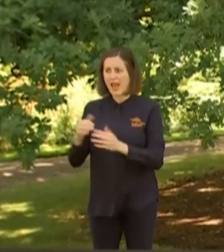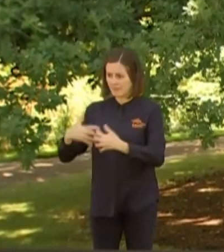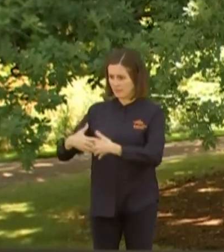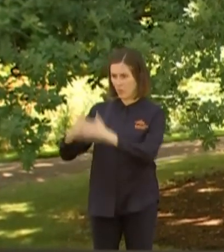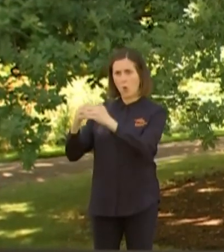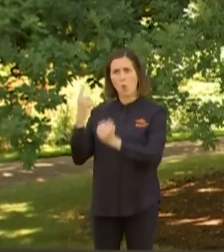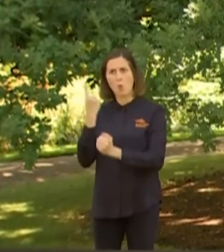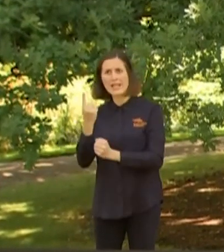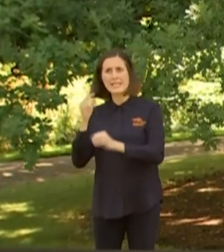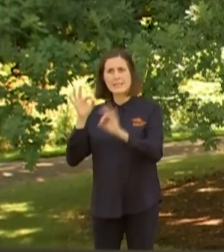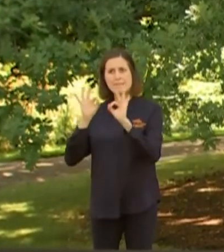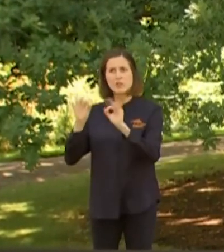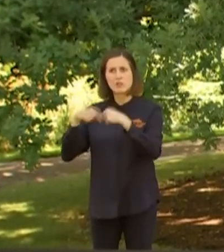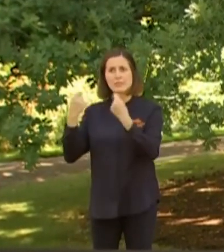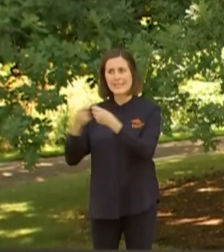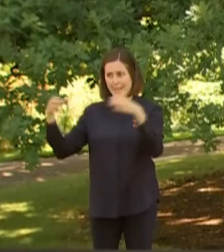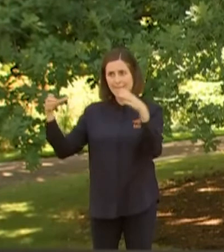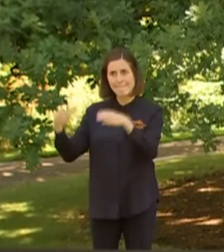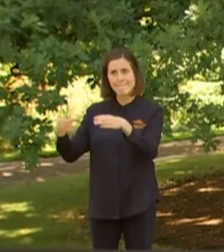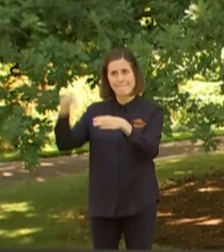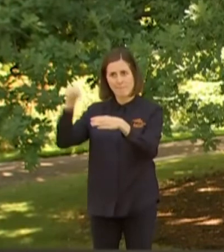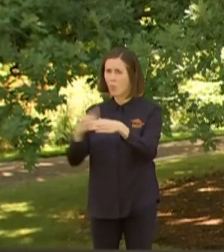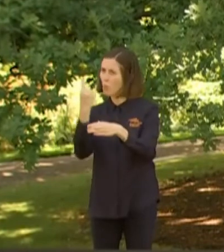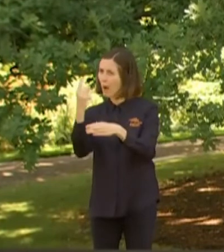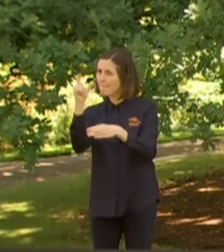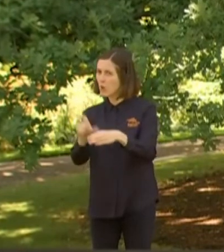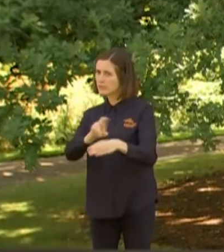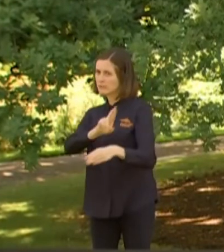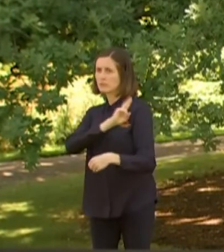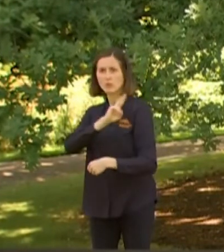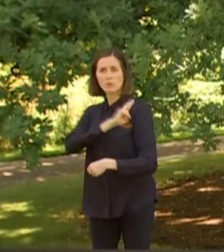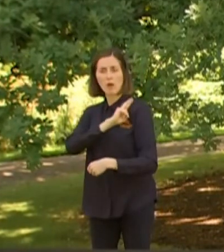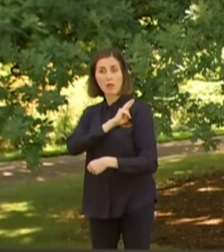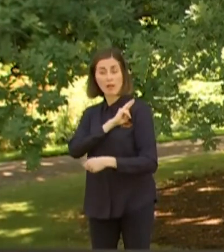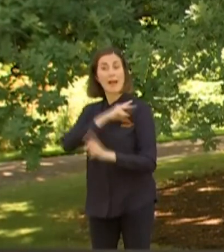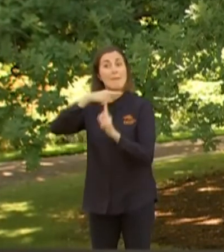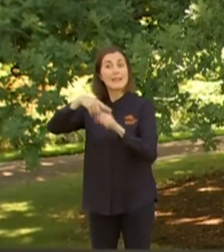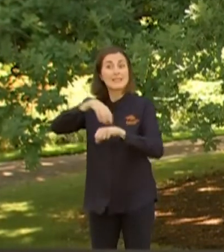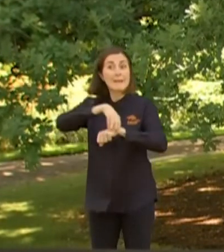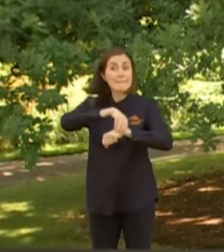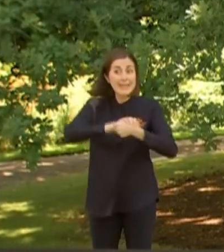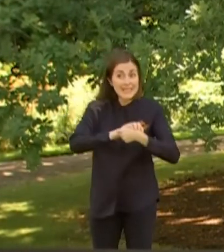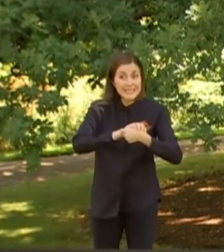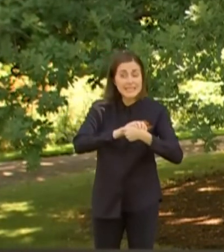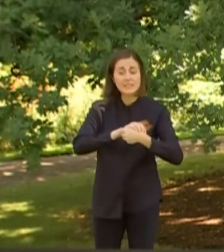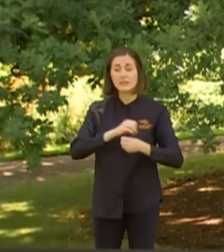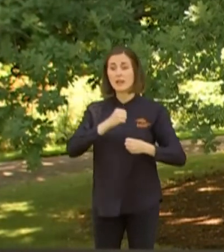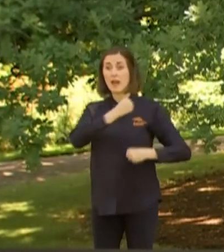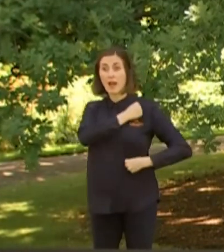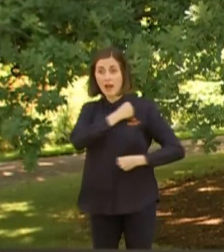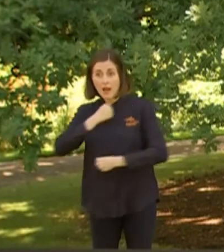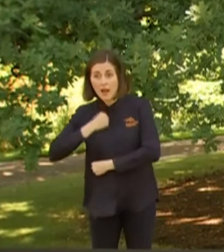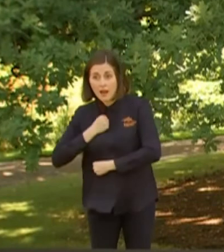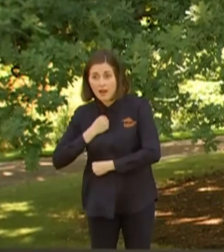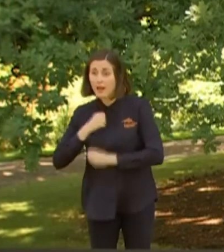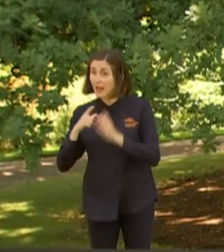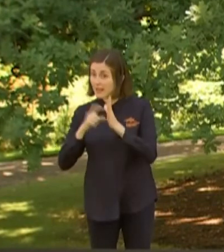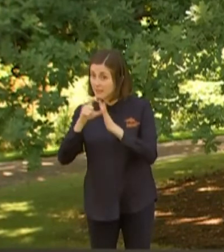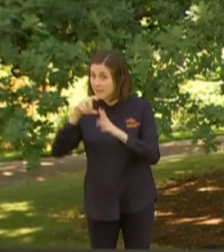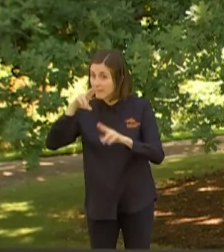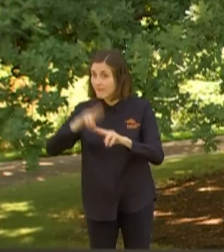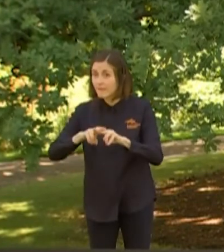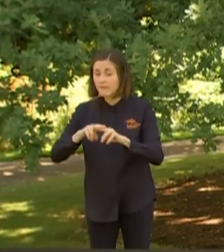accountability, one line of direct operational control, using police, using ADF, using staff